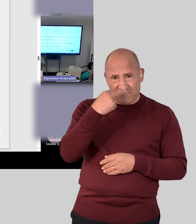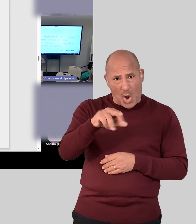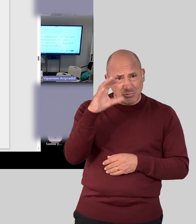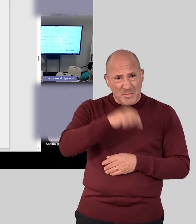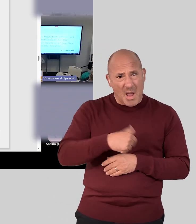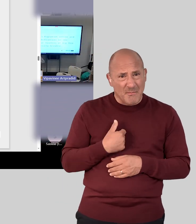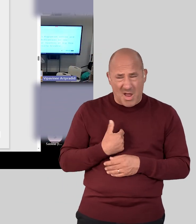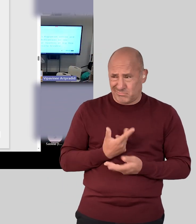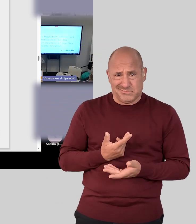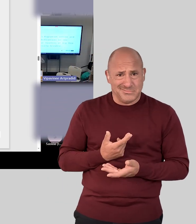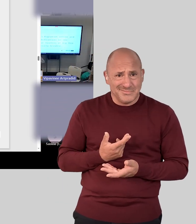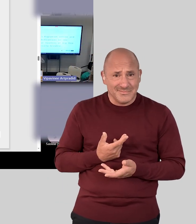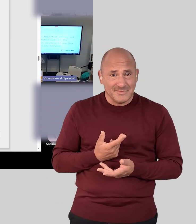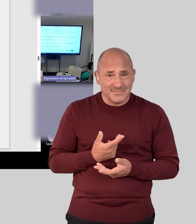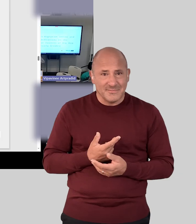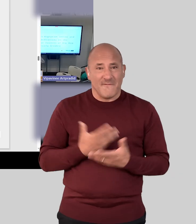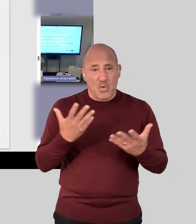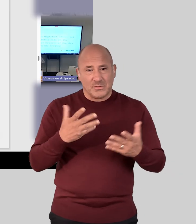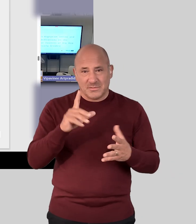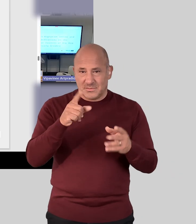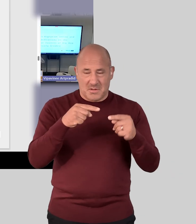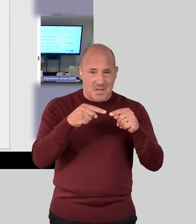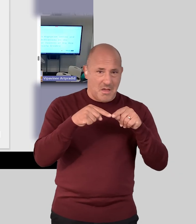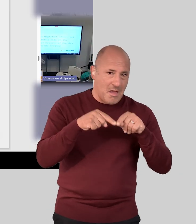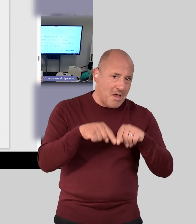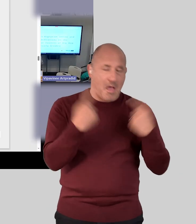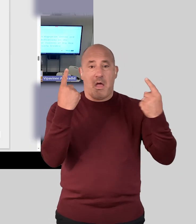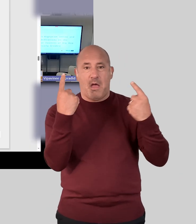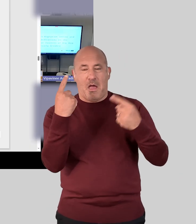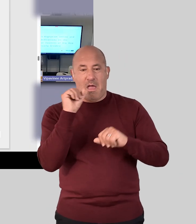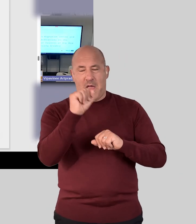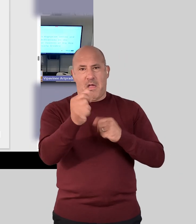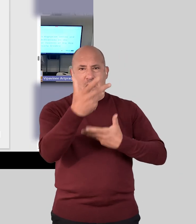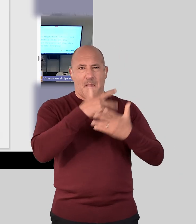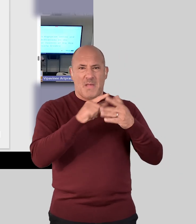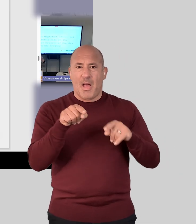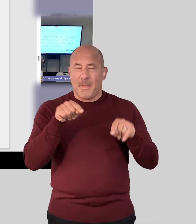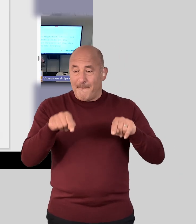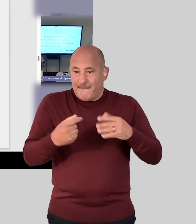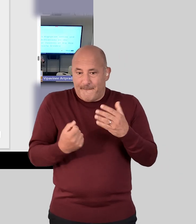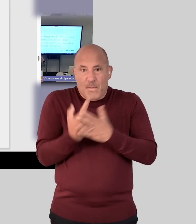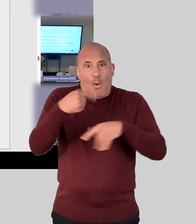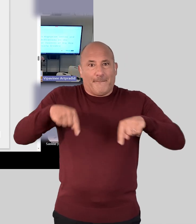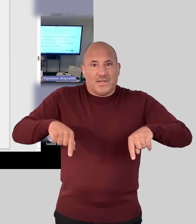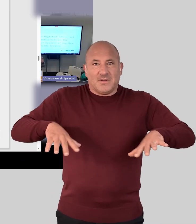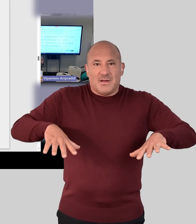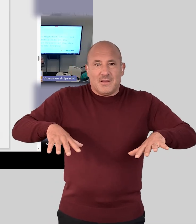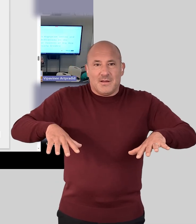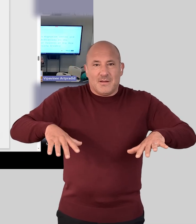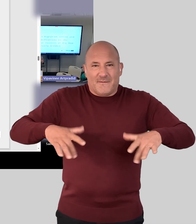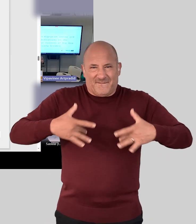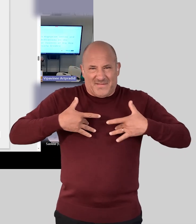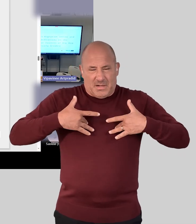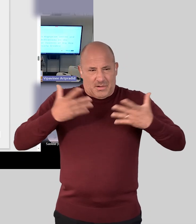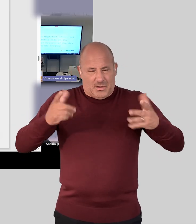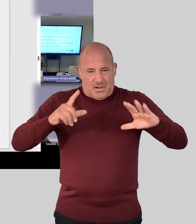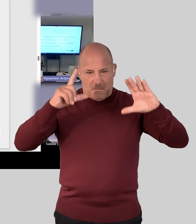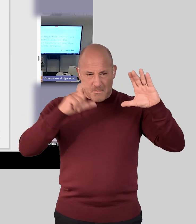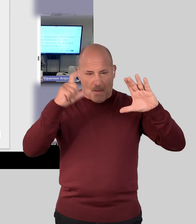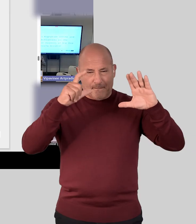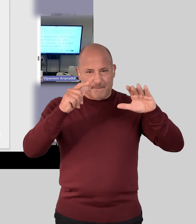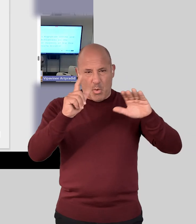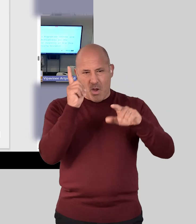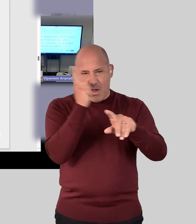course that's going completely contradicting with what you're saying about how the moment that